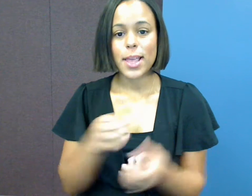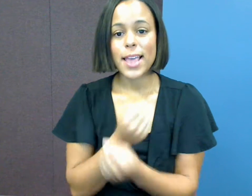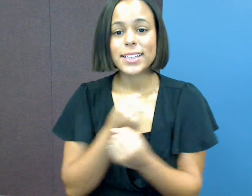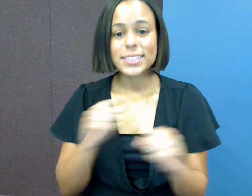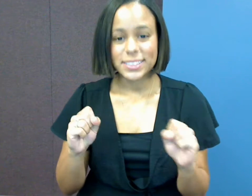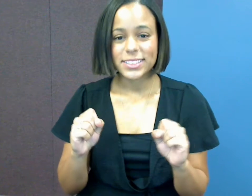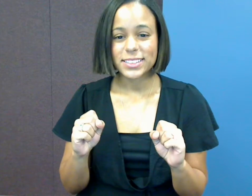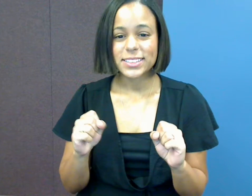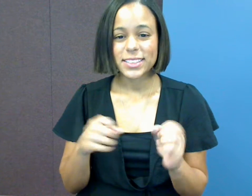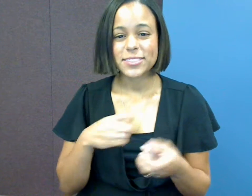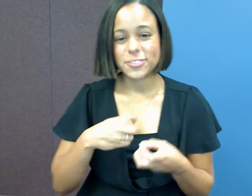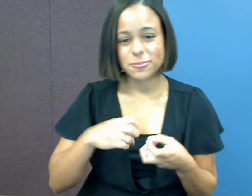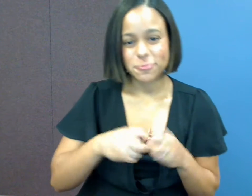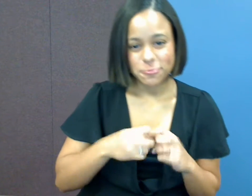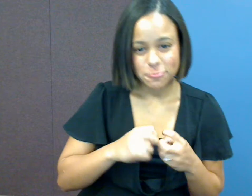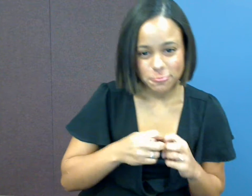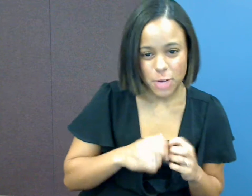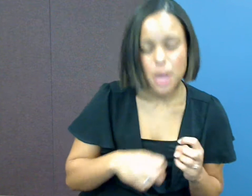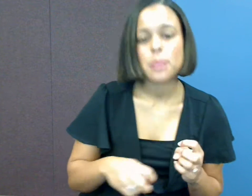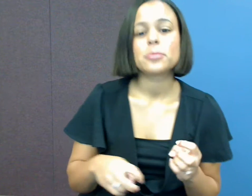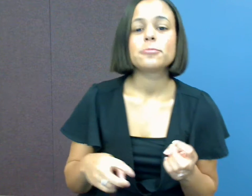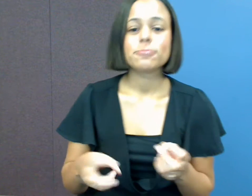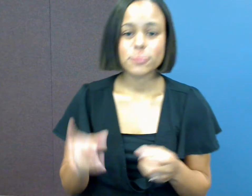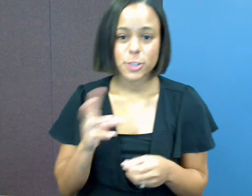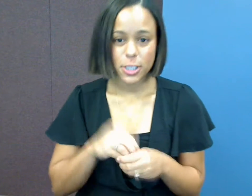records and FERPA.